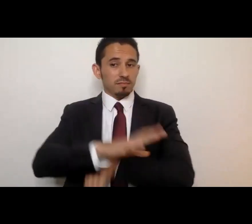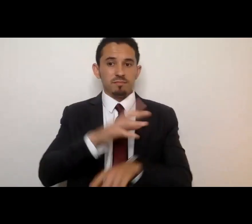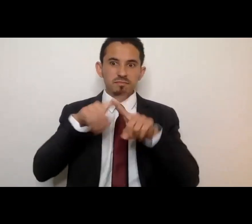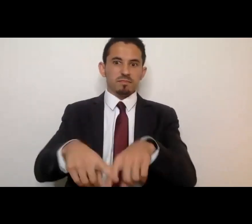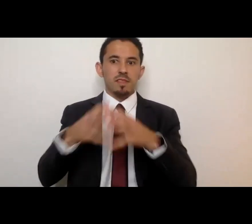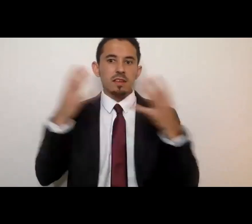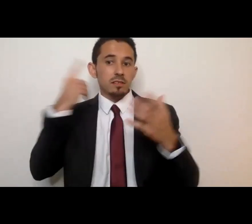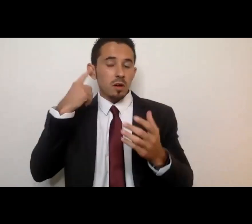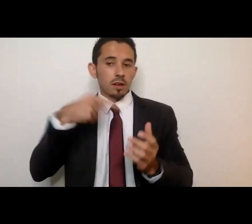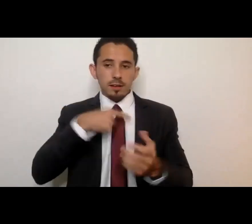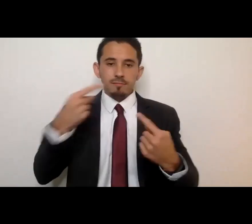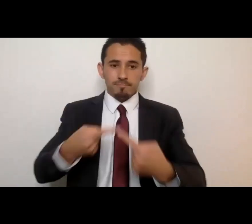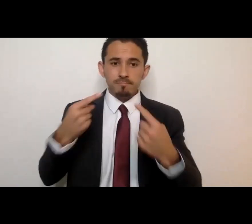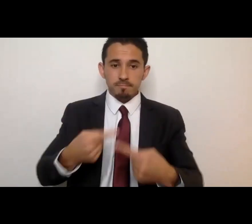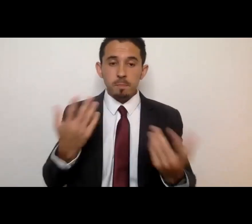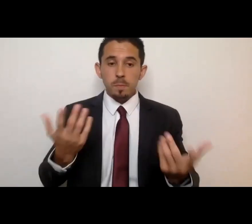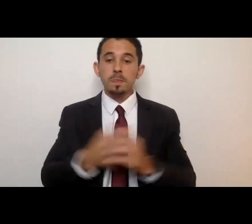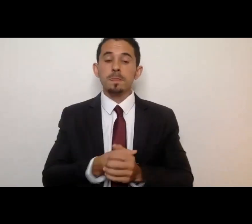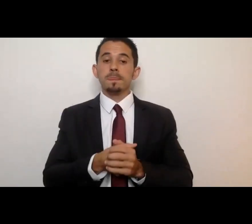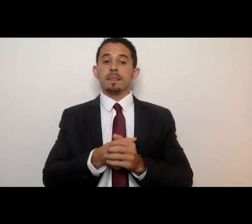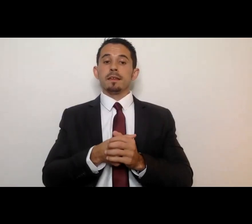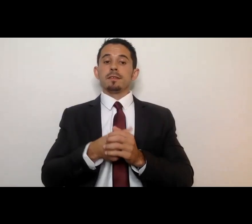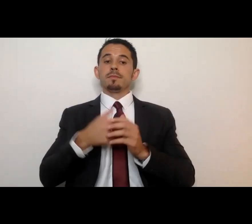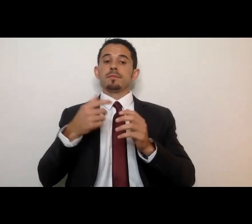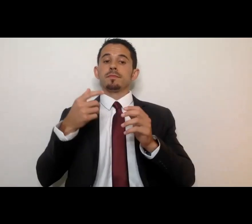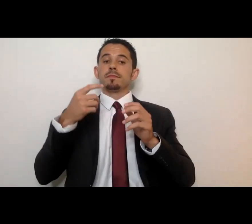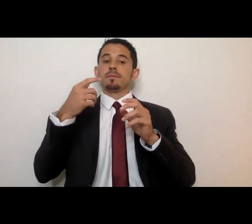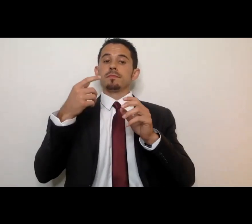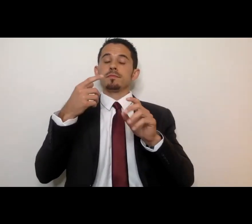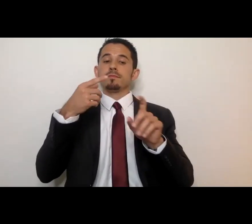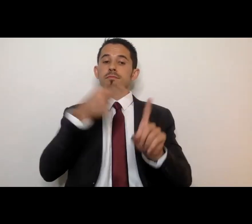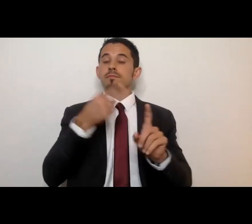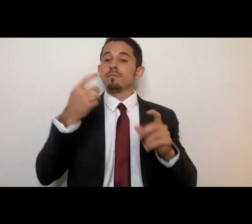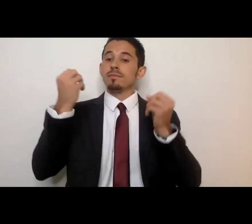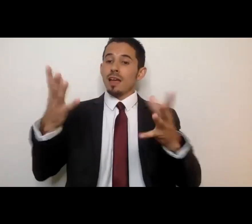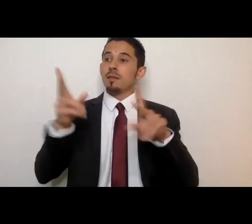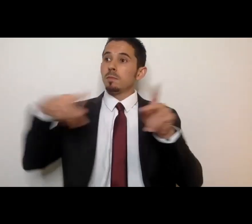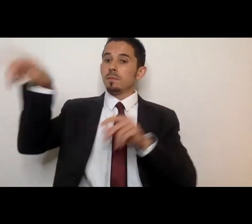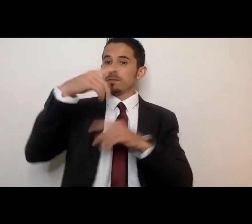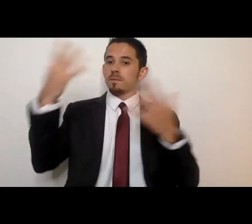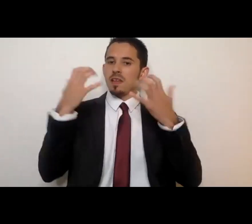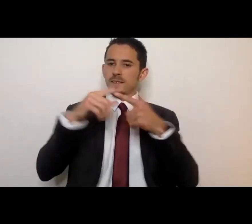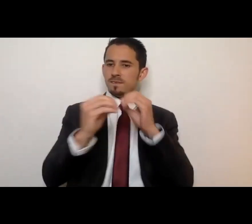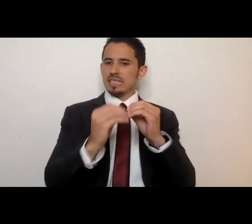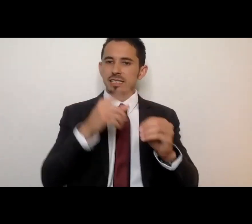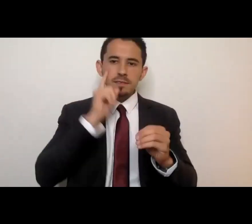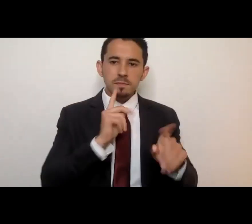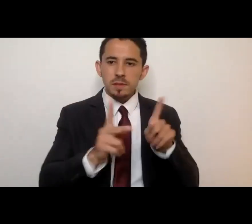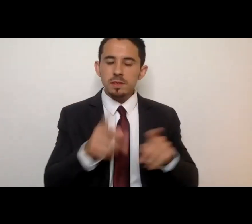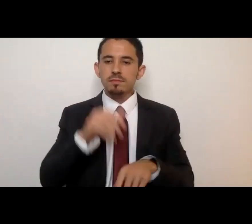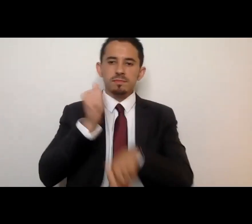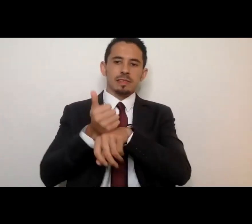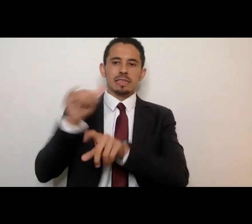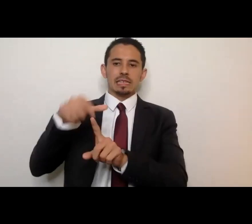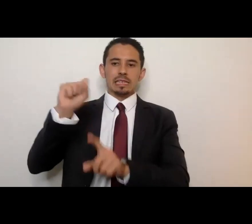In an audiocentric society that relies mostly on being able to hear, deaf people struggle.